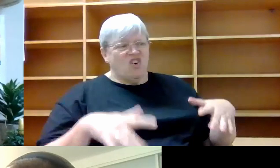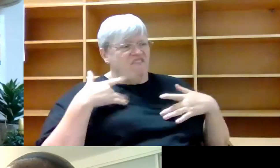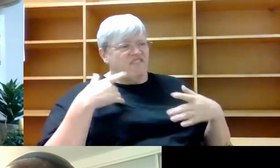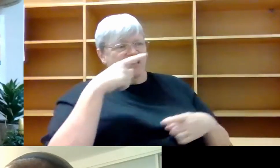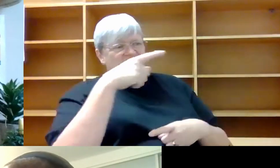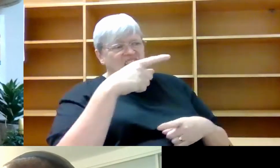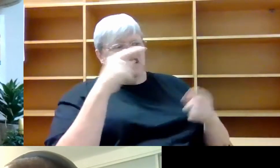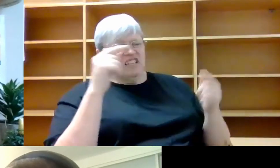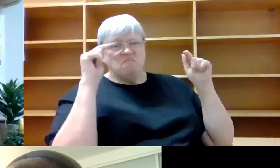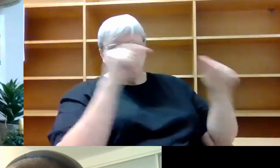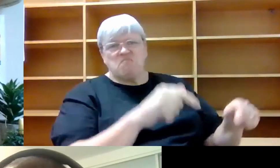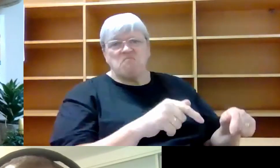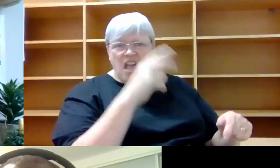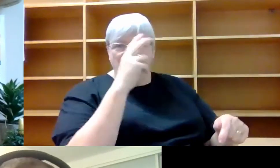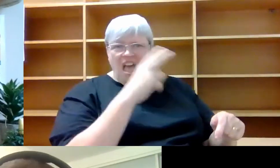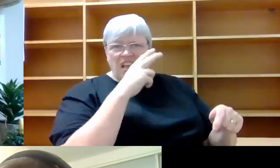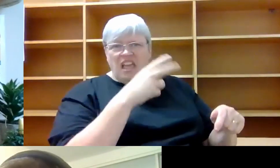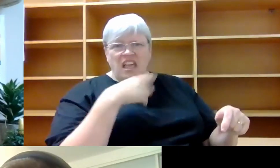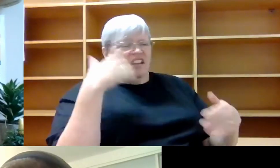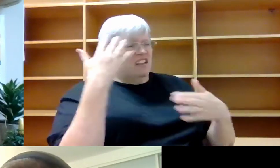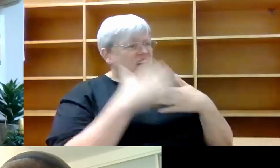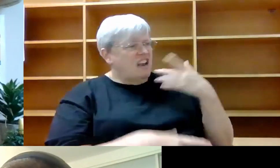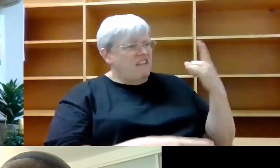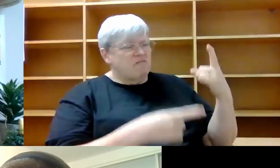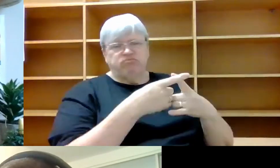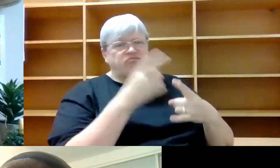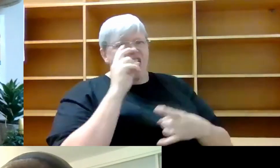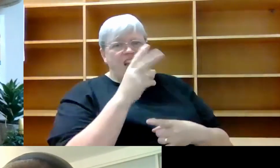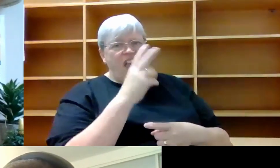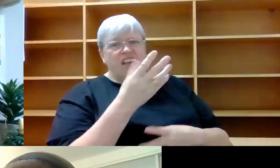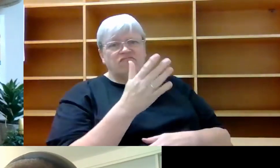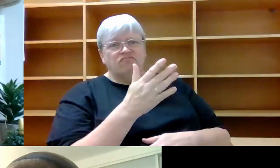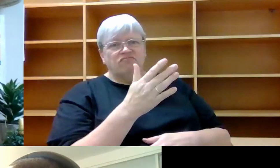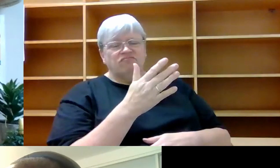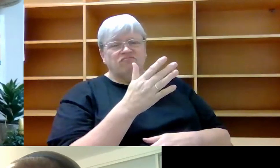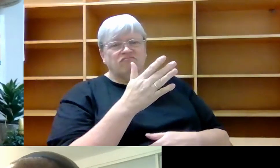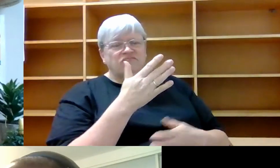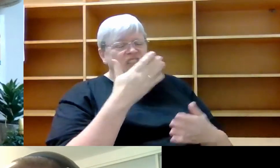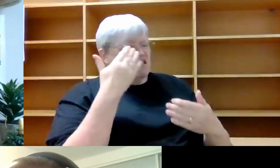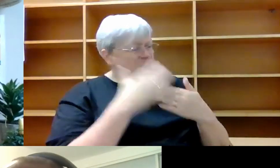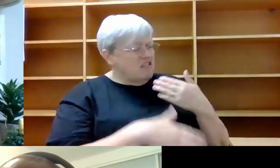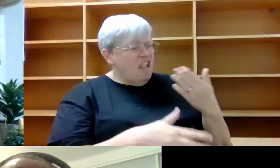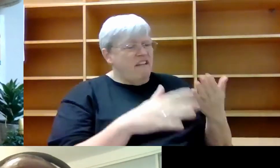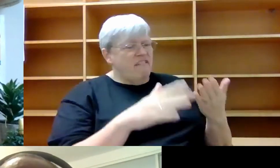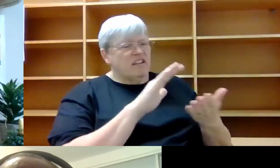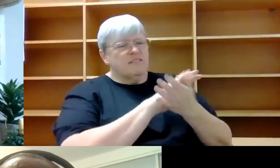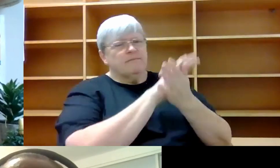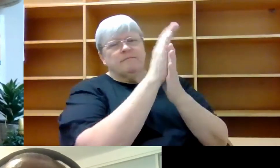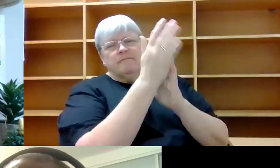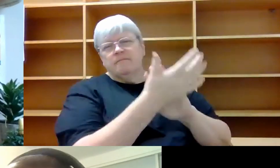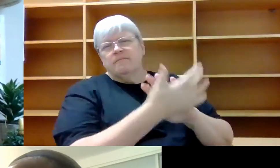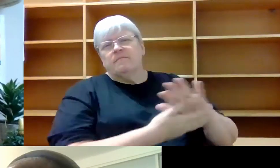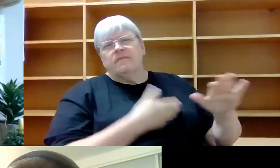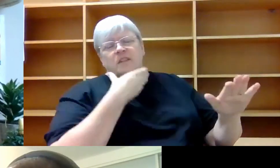ripper. He'd never molest another Homea again. He'd never marvel once more at the red sun dipping beyond the